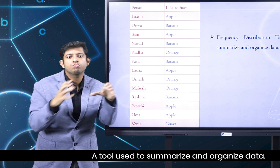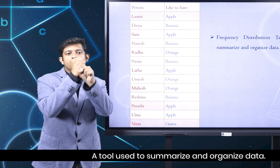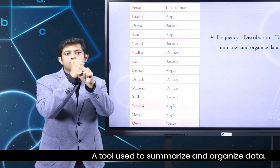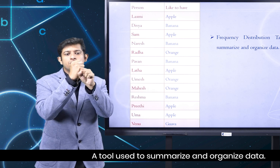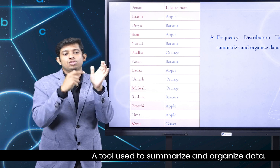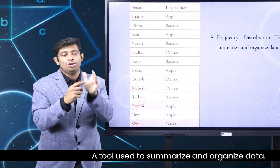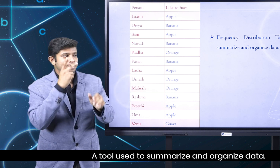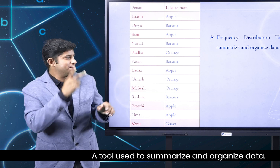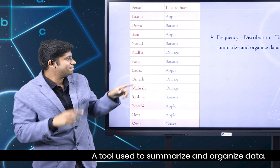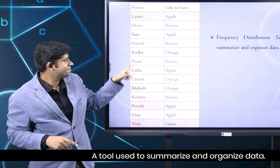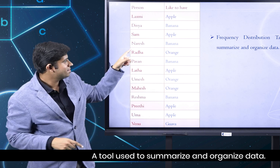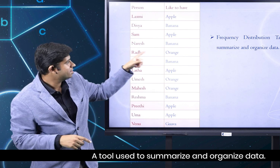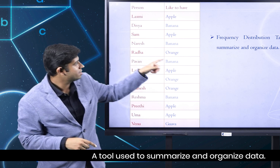summarize and organize data.